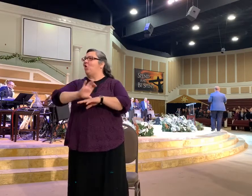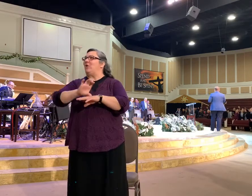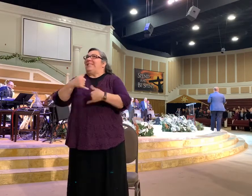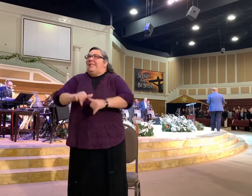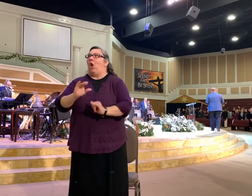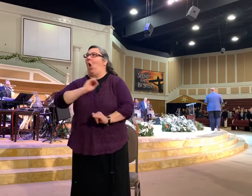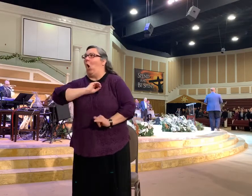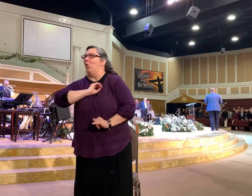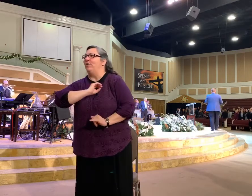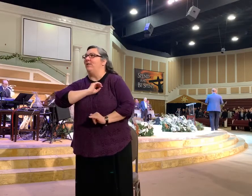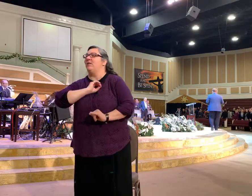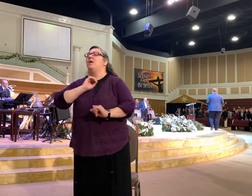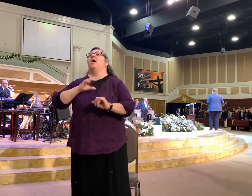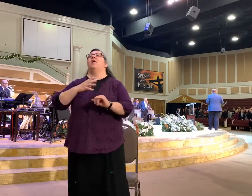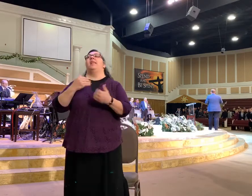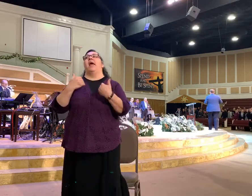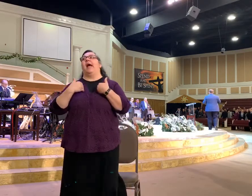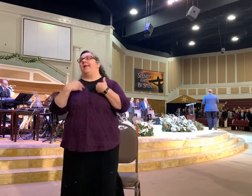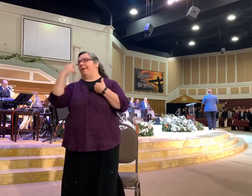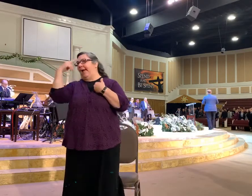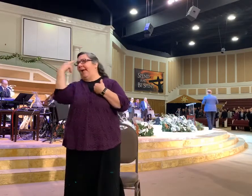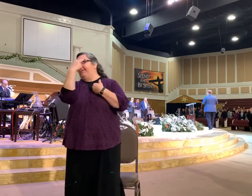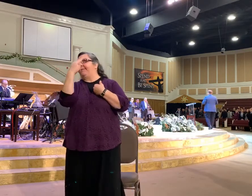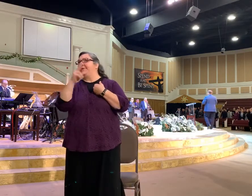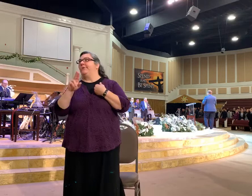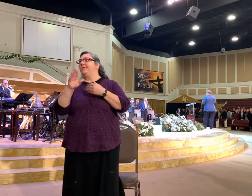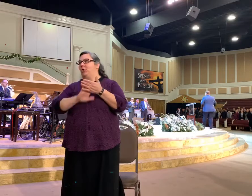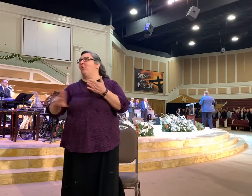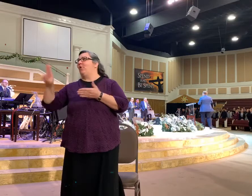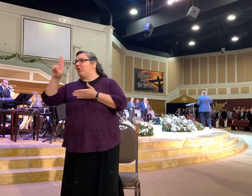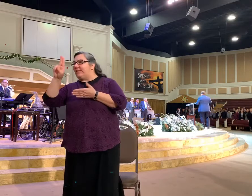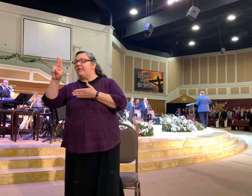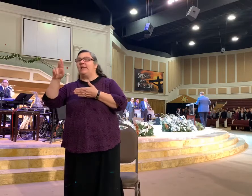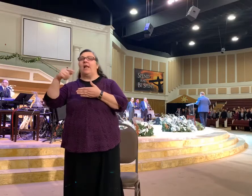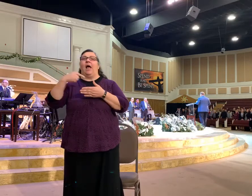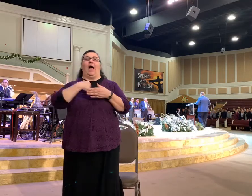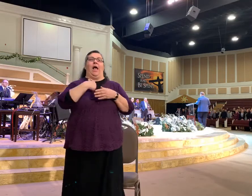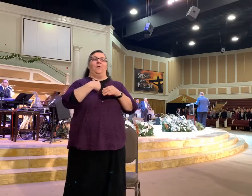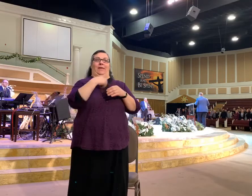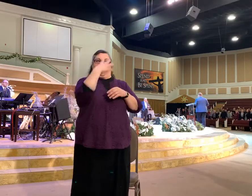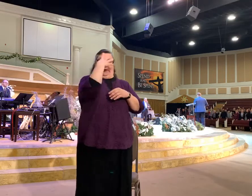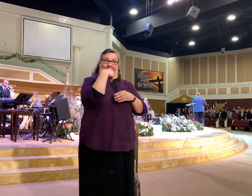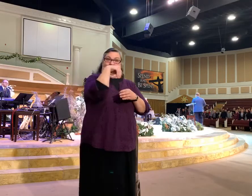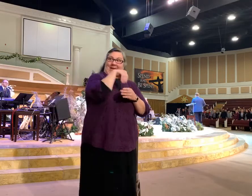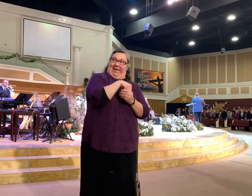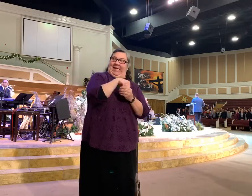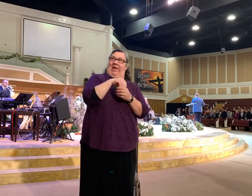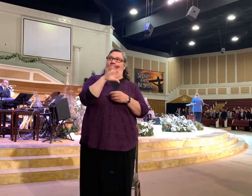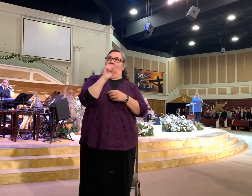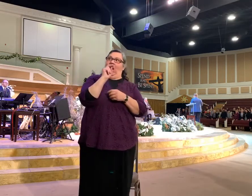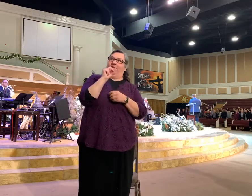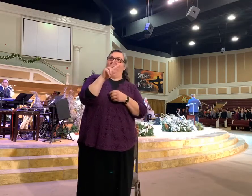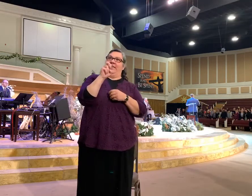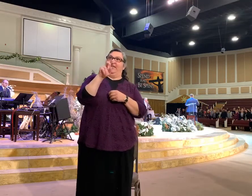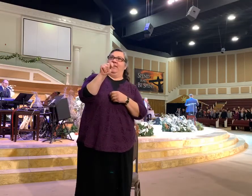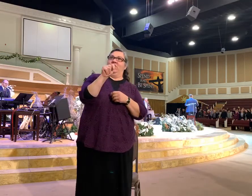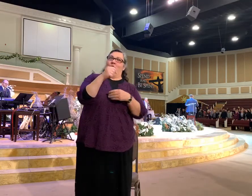then it was a Catholic university, and I was staying in convent rooms.